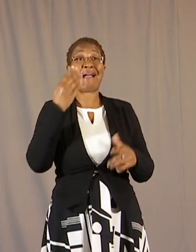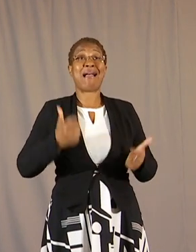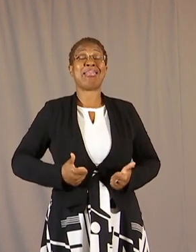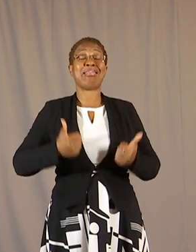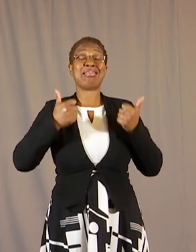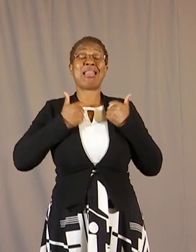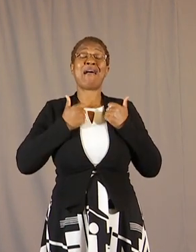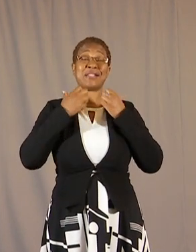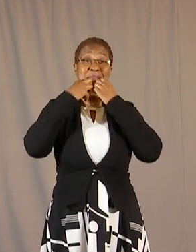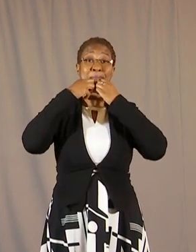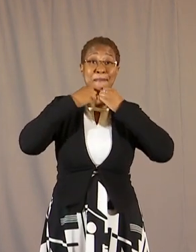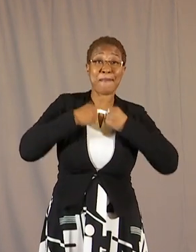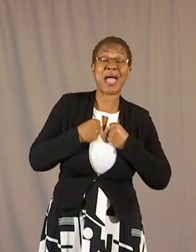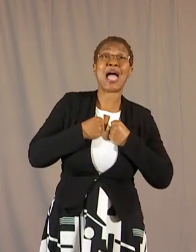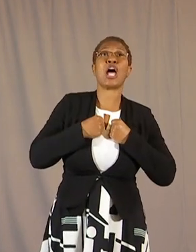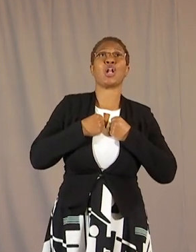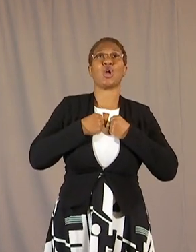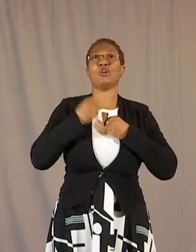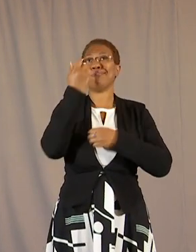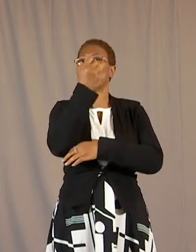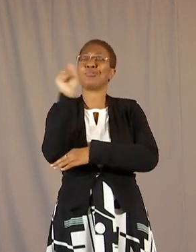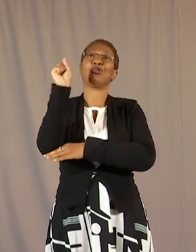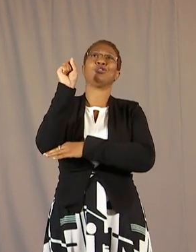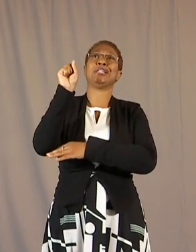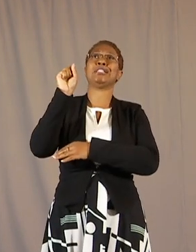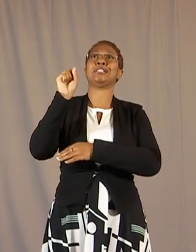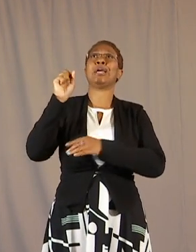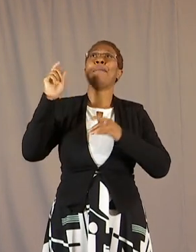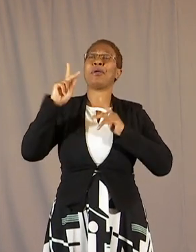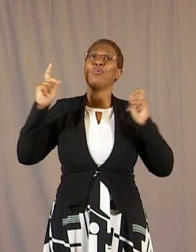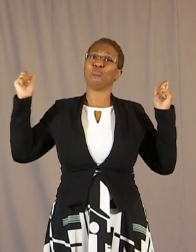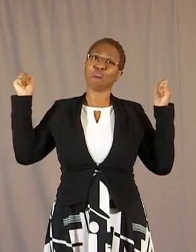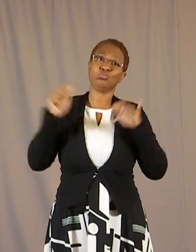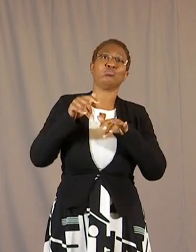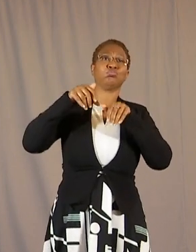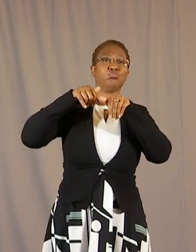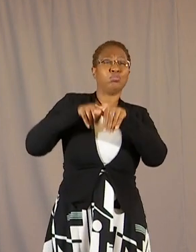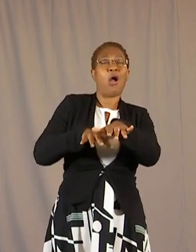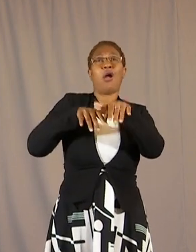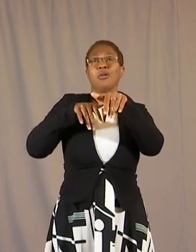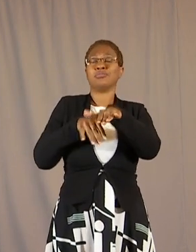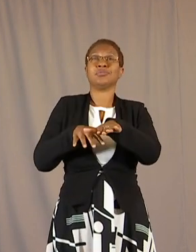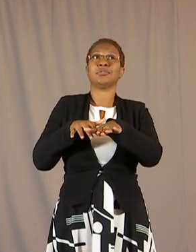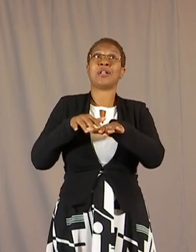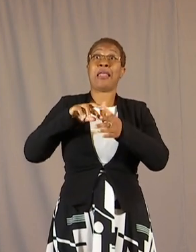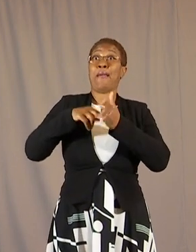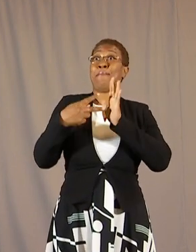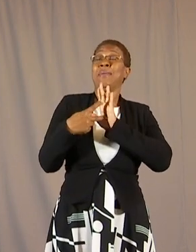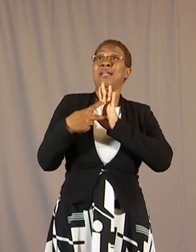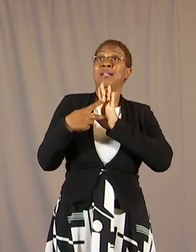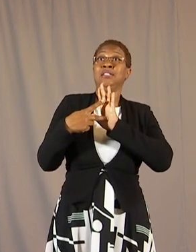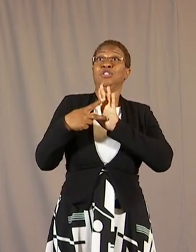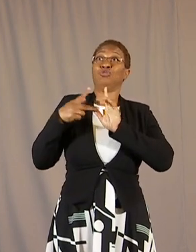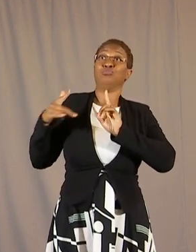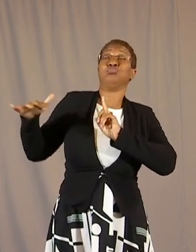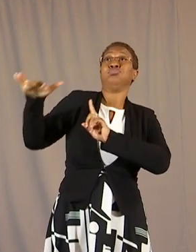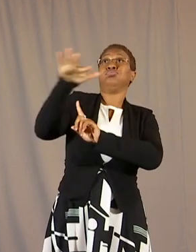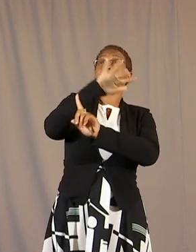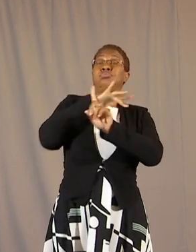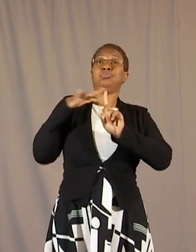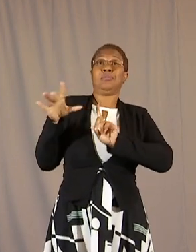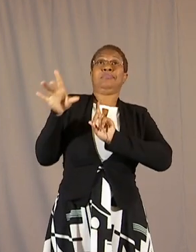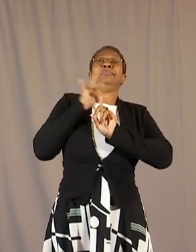state. And so thousands of people were coming together to march and exposing themselves to the risk